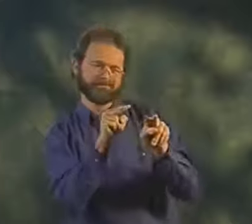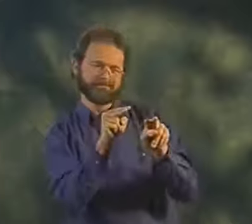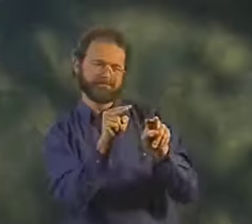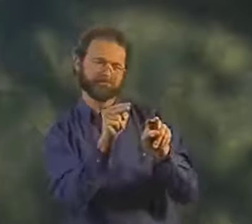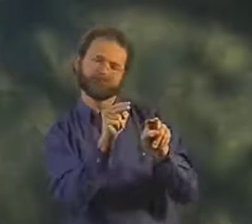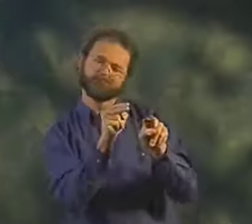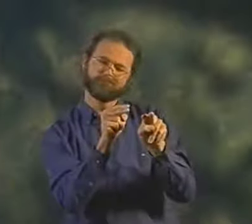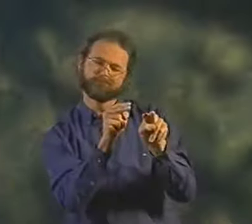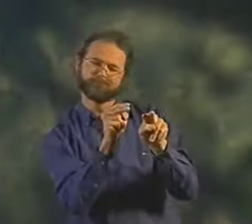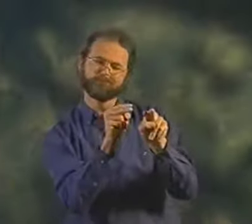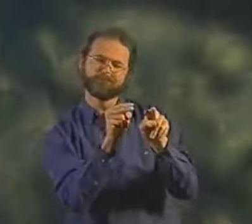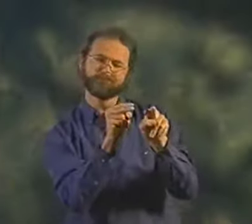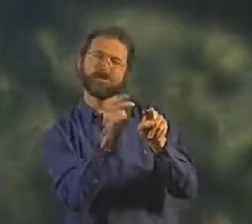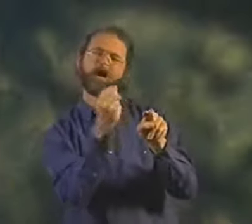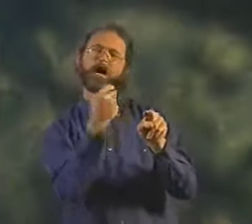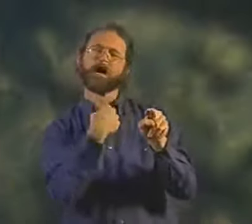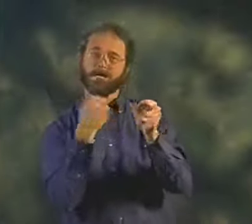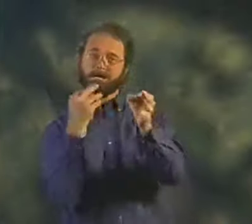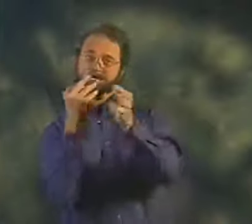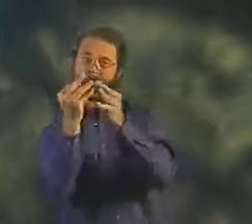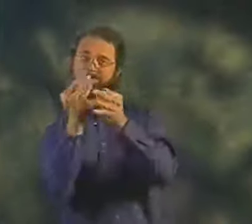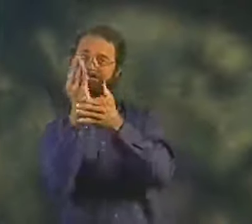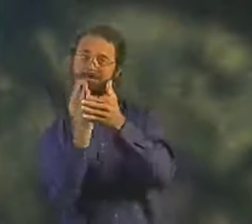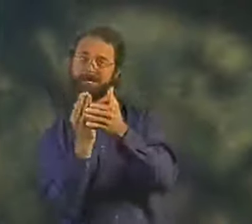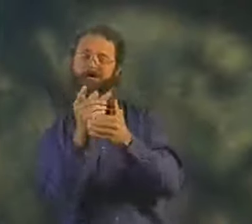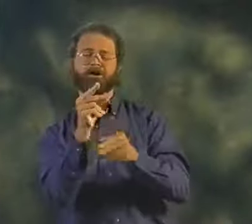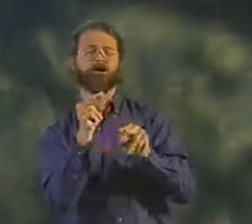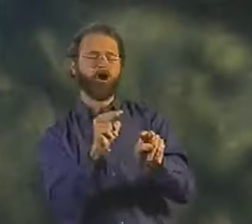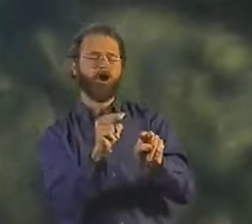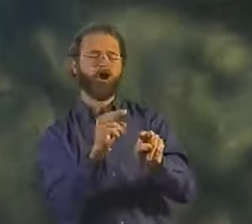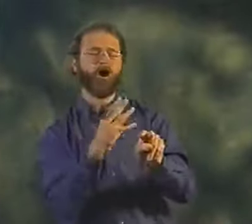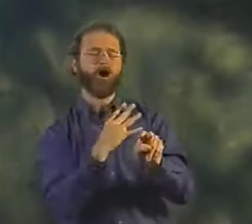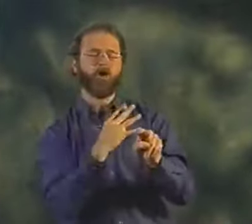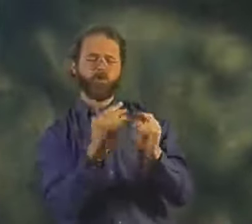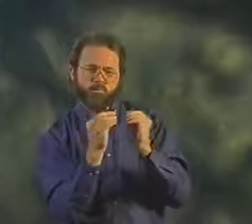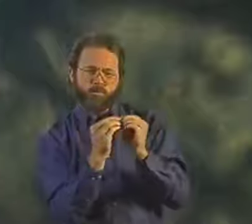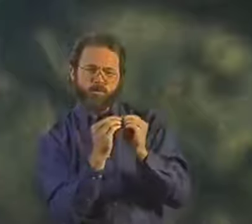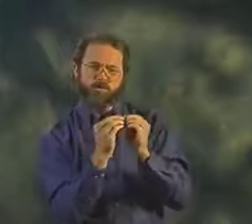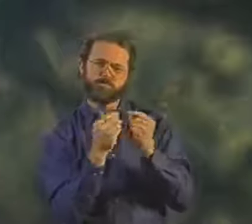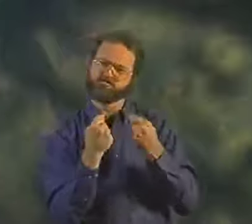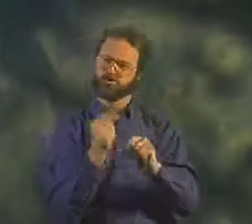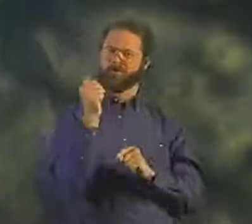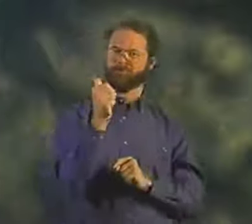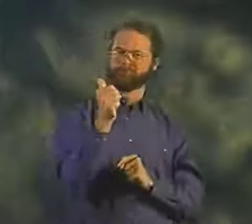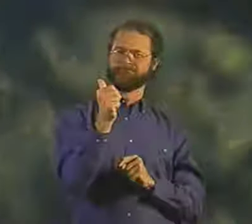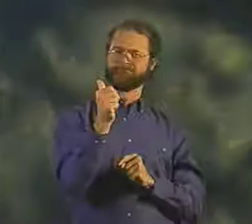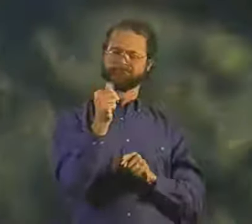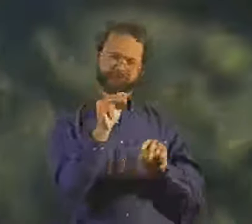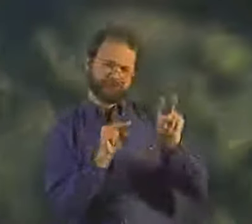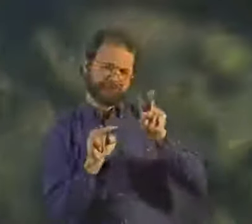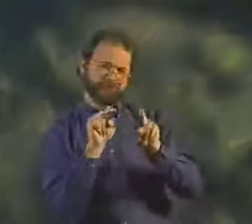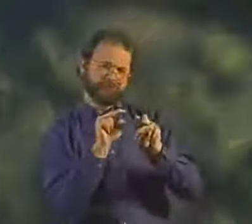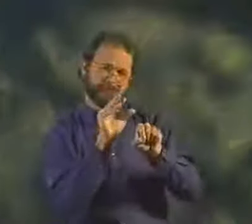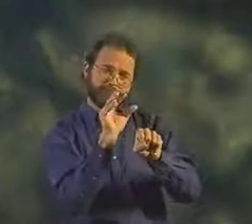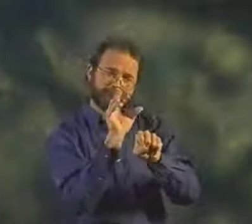this section to give you greater detail and explanation, I hope you'll try to analyze and understand each poem as much